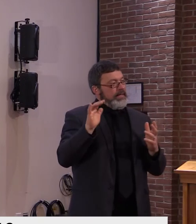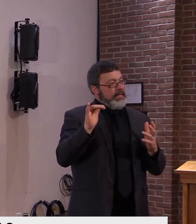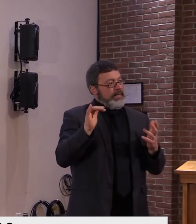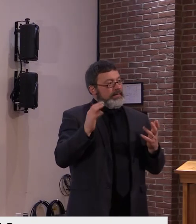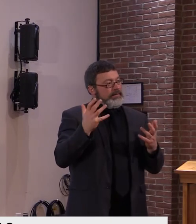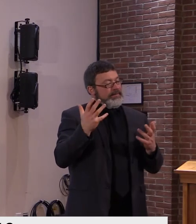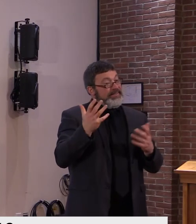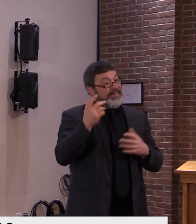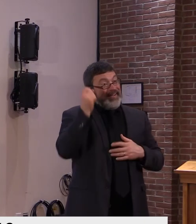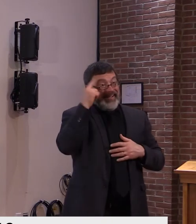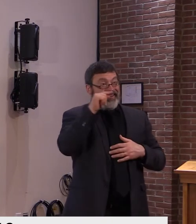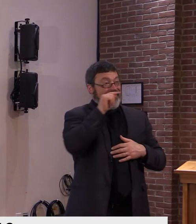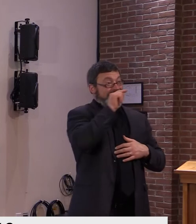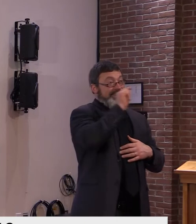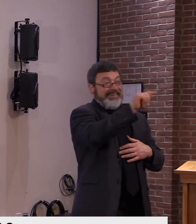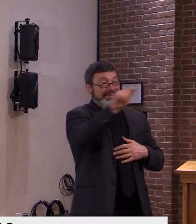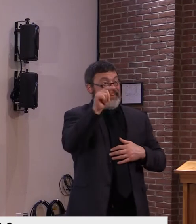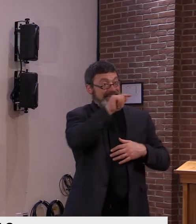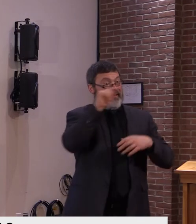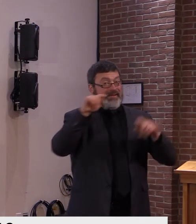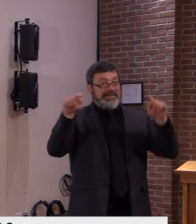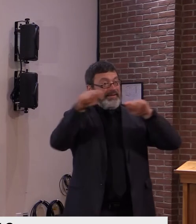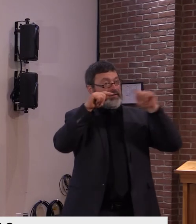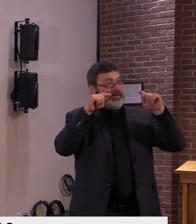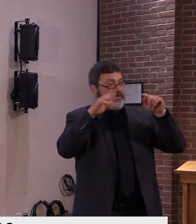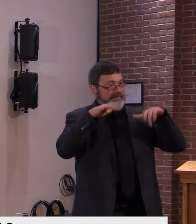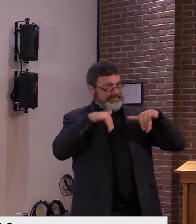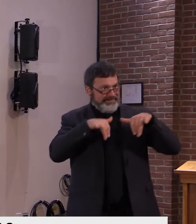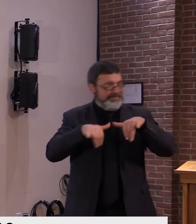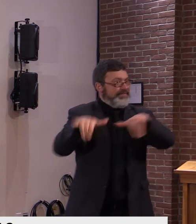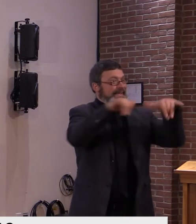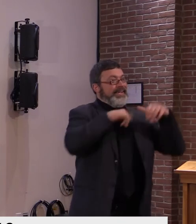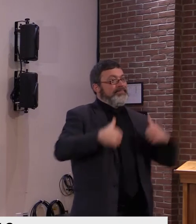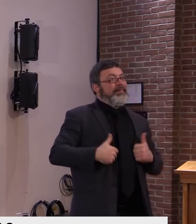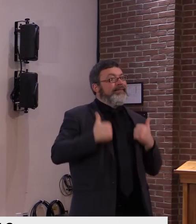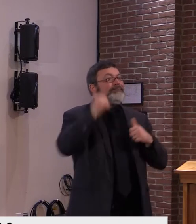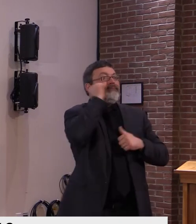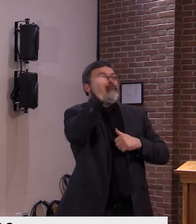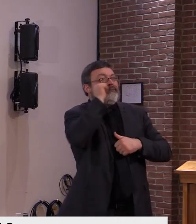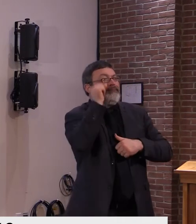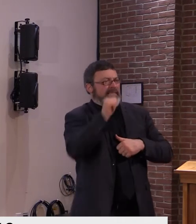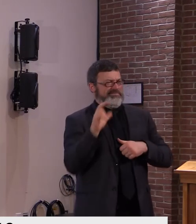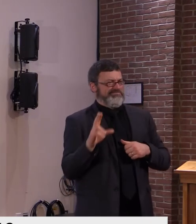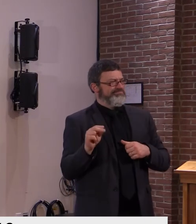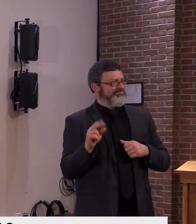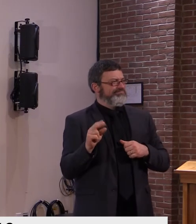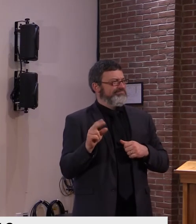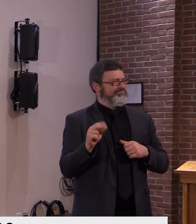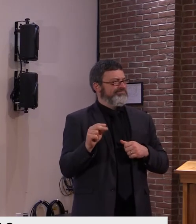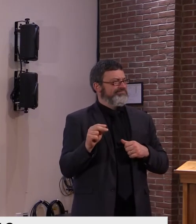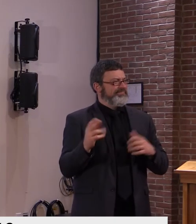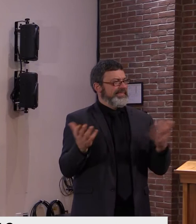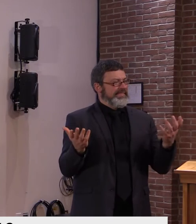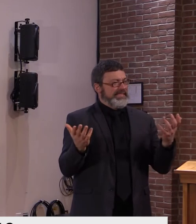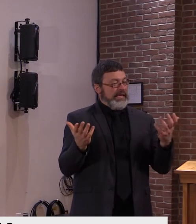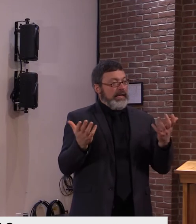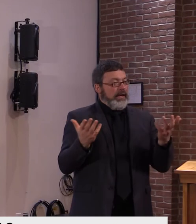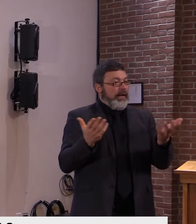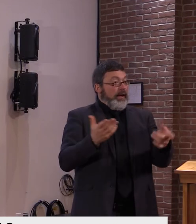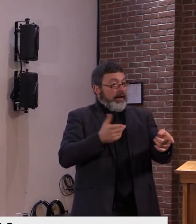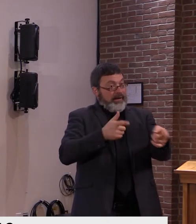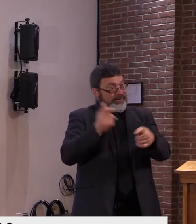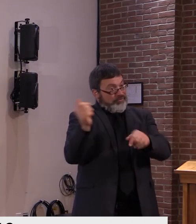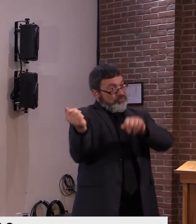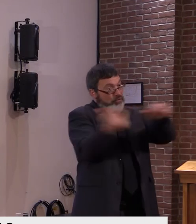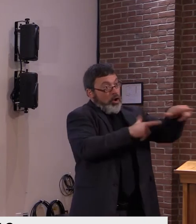of their own personal hygiene, their own ability to distance at all times, their own ability to wear their mask, their ability to